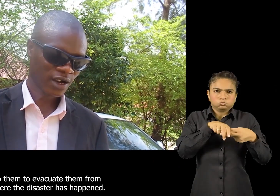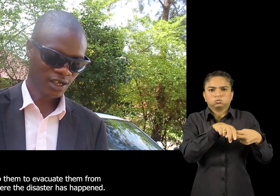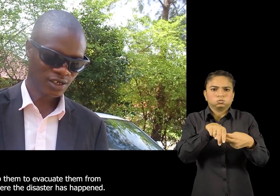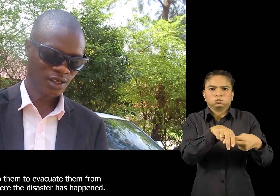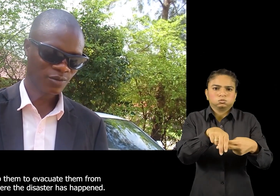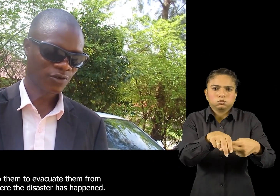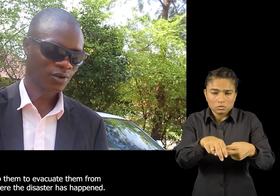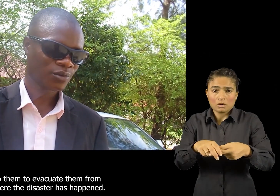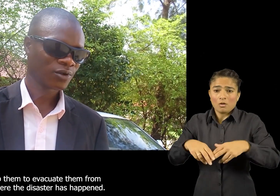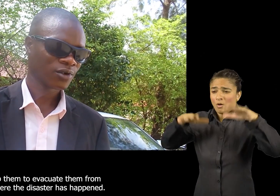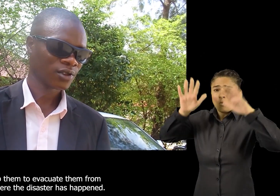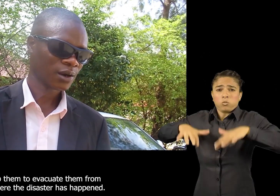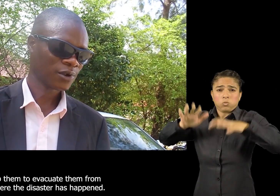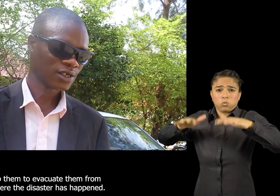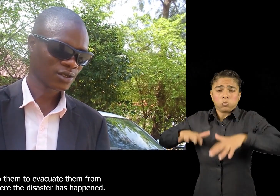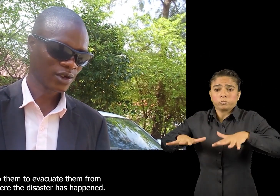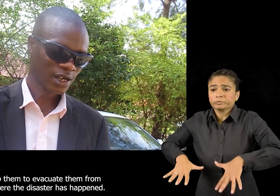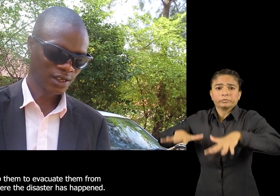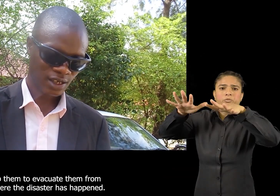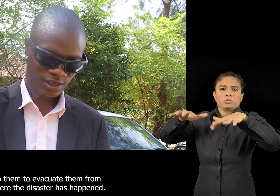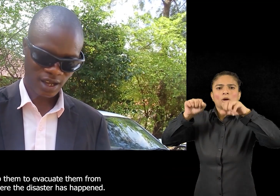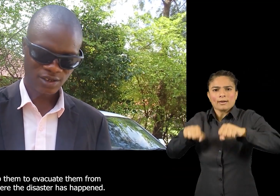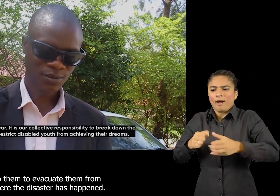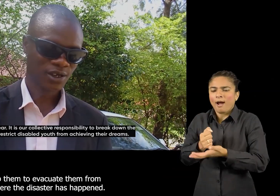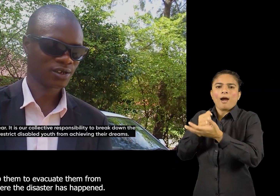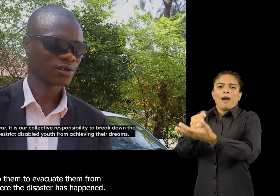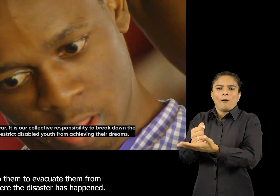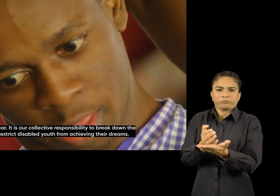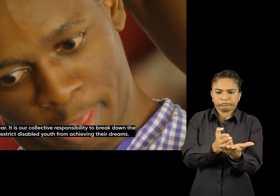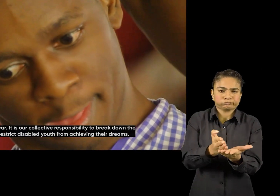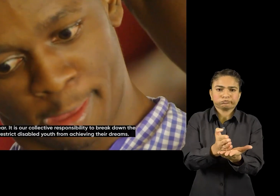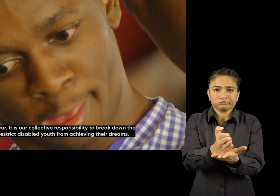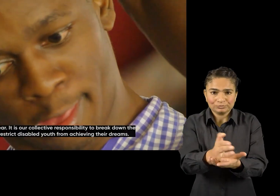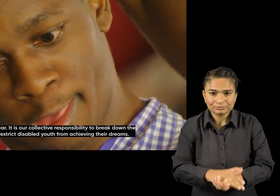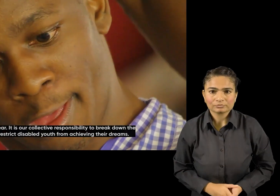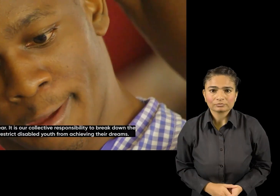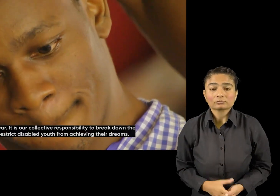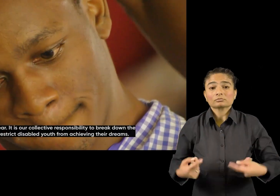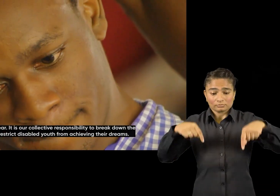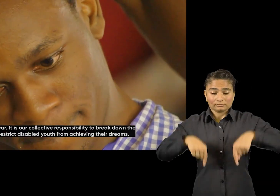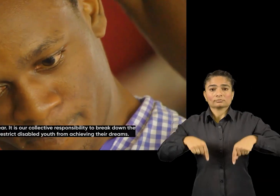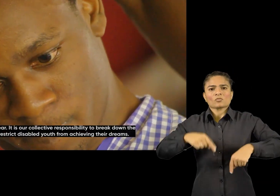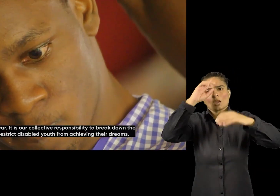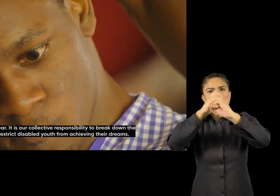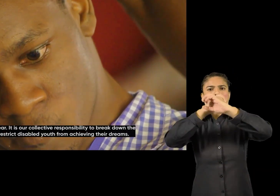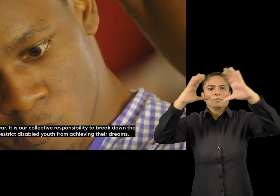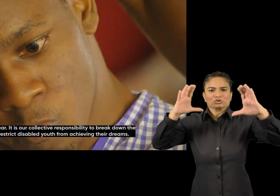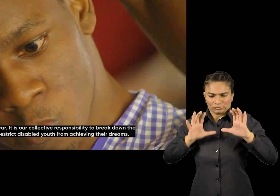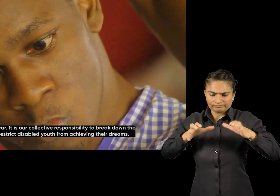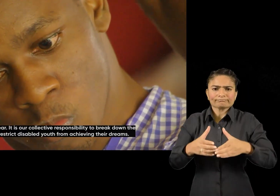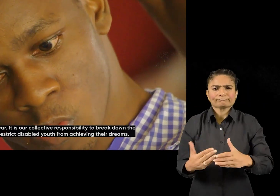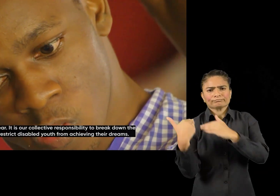to evacuate them from the place where the disaster has happened. Our mission is clear. It's our